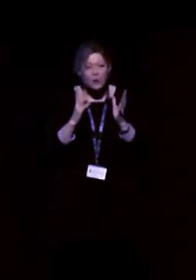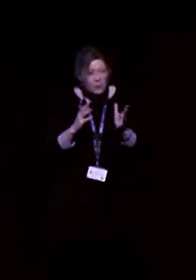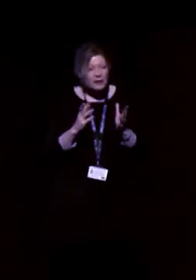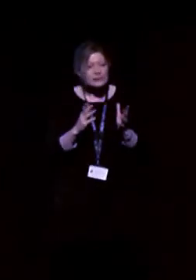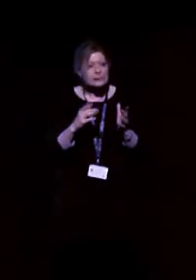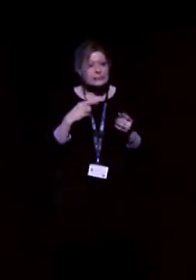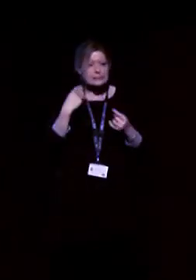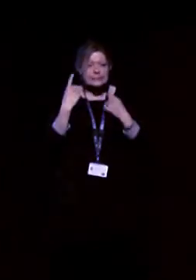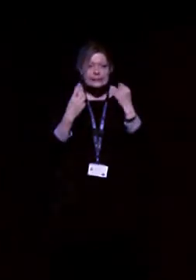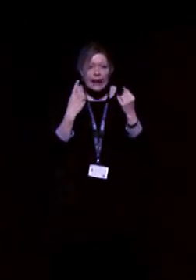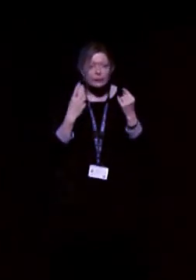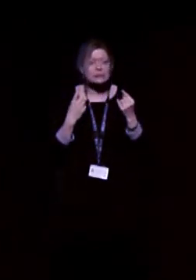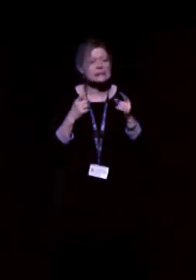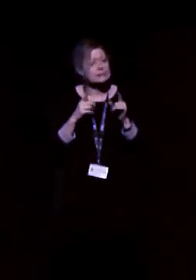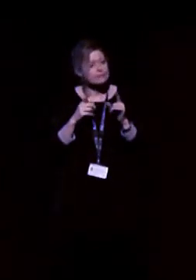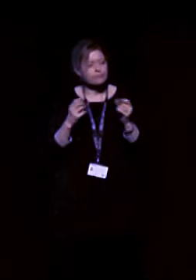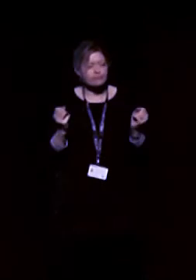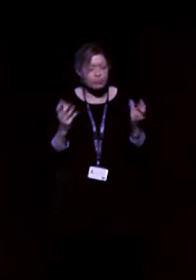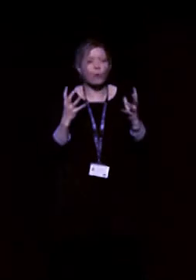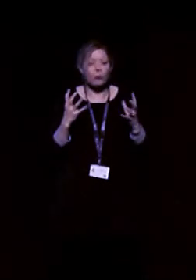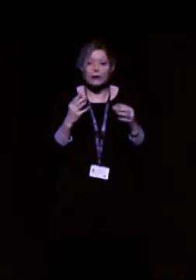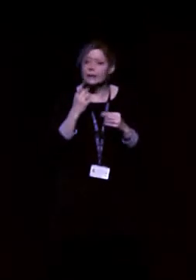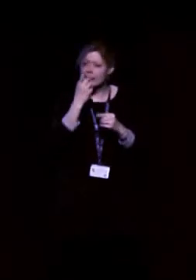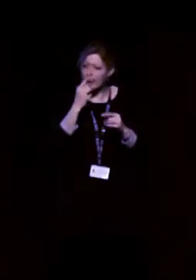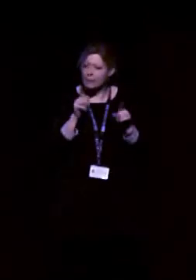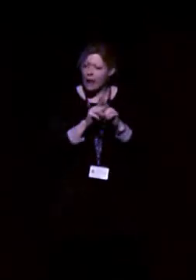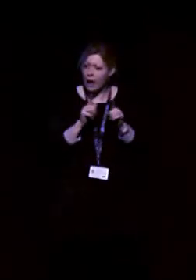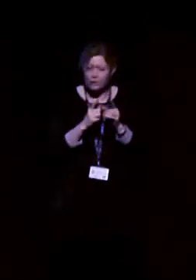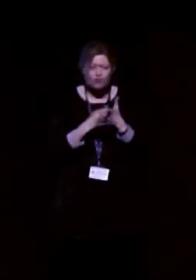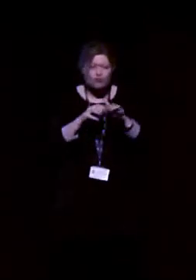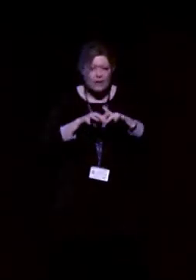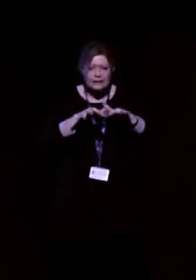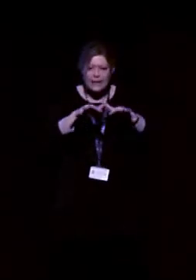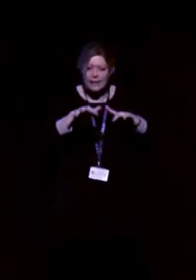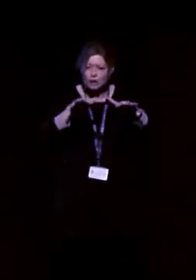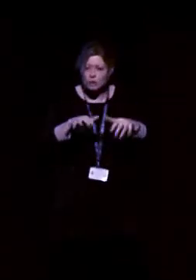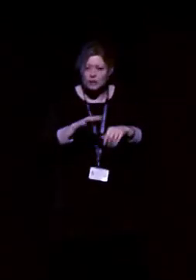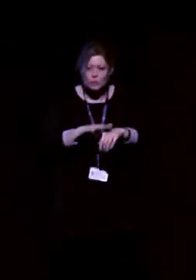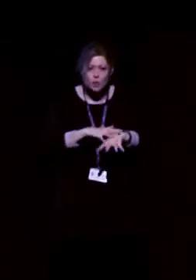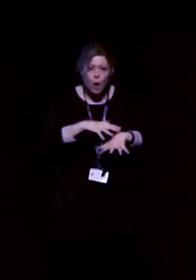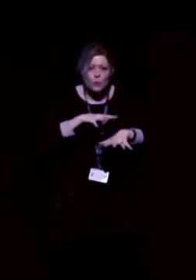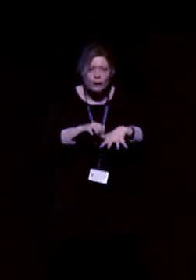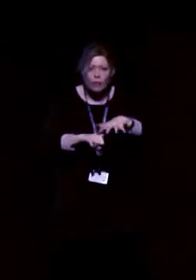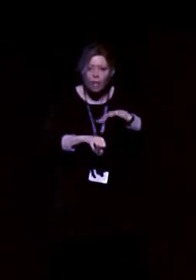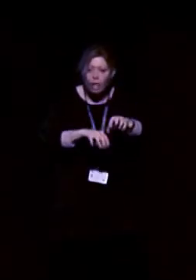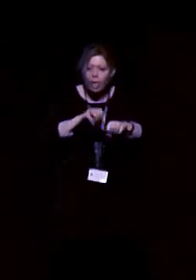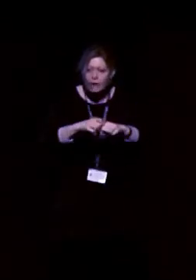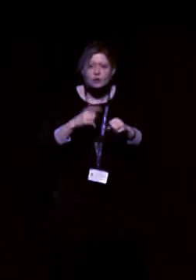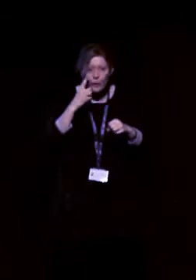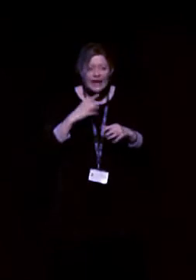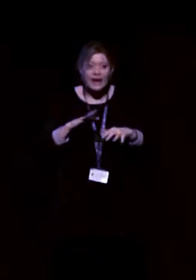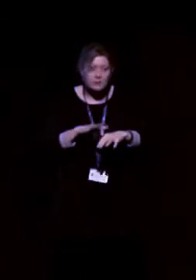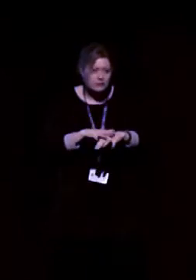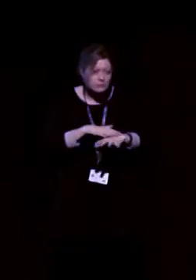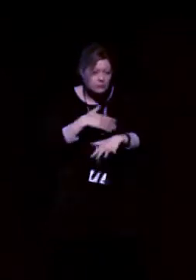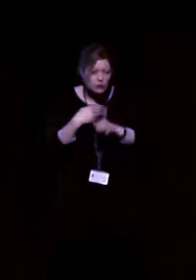radiation. There can be a dose to duration exposure. And the more insidious type is that you get a